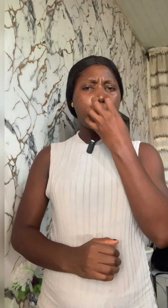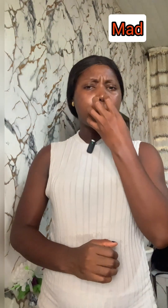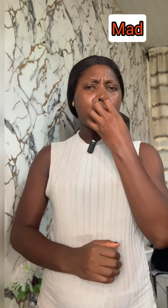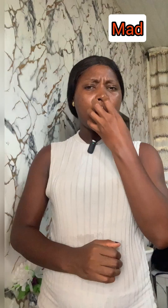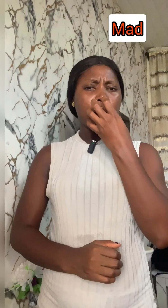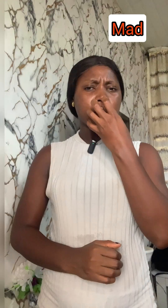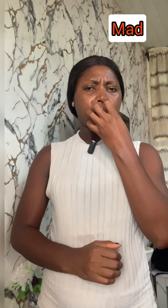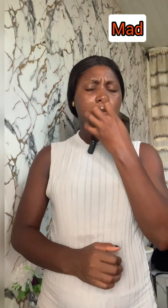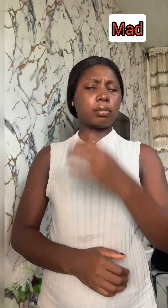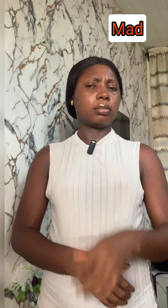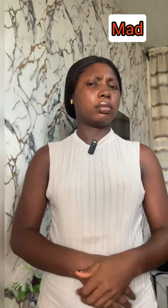Mad.